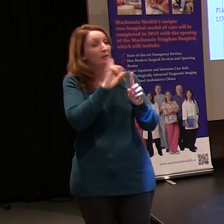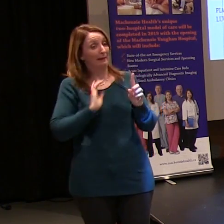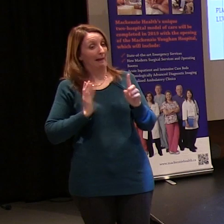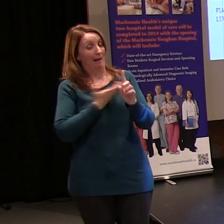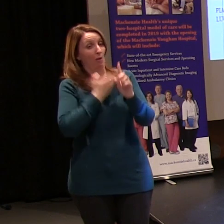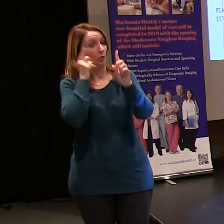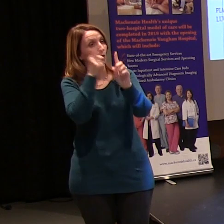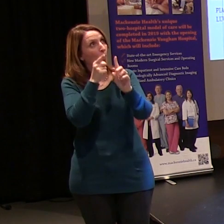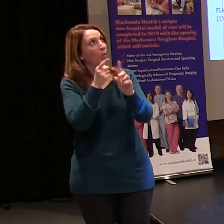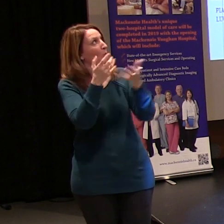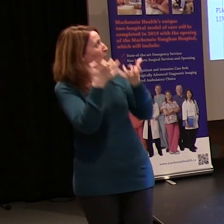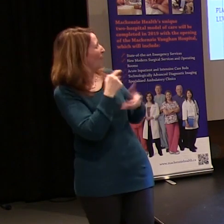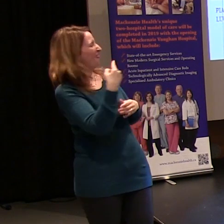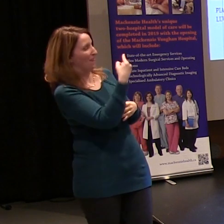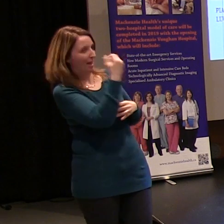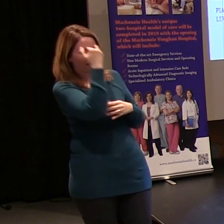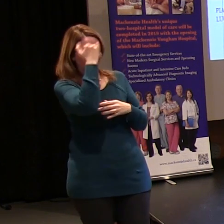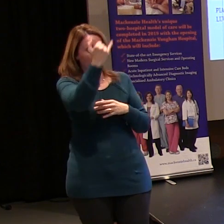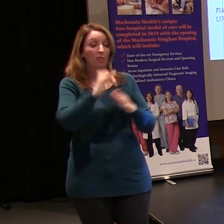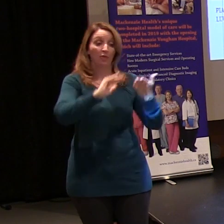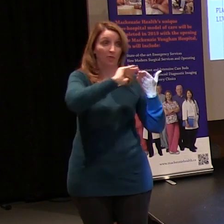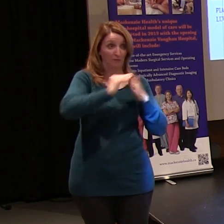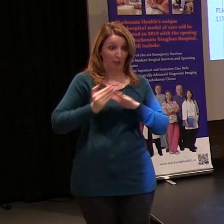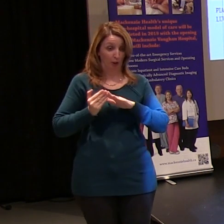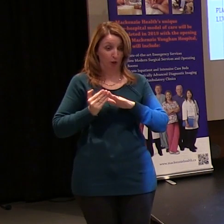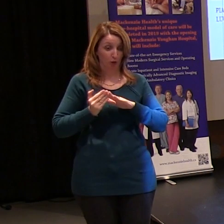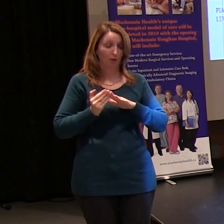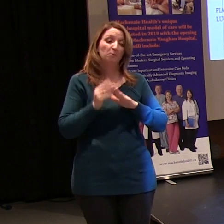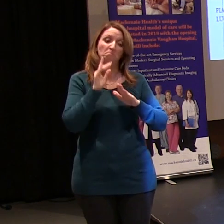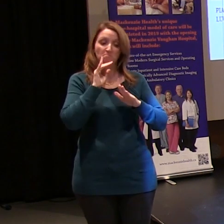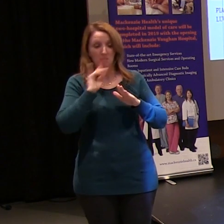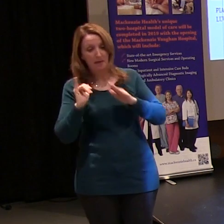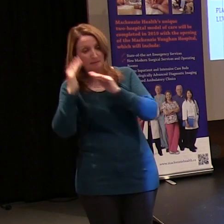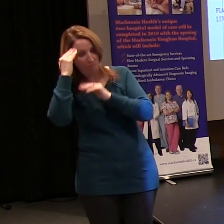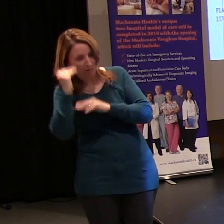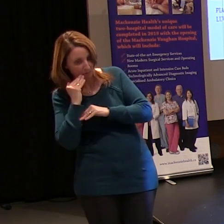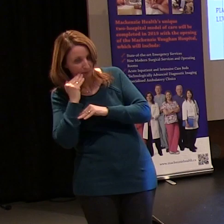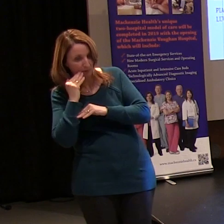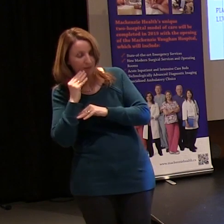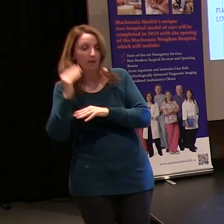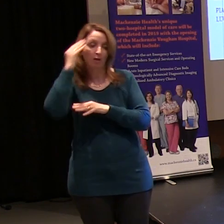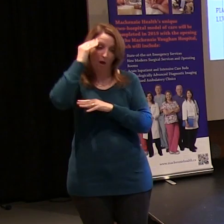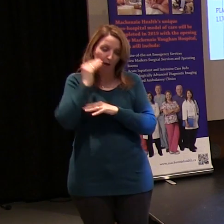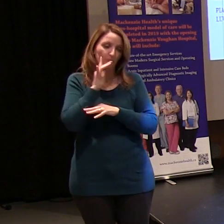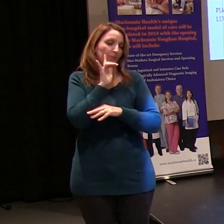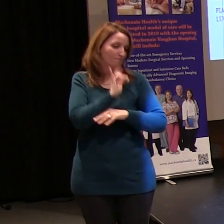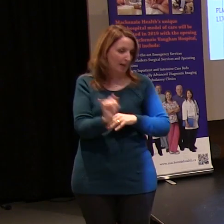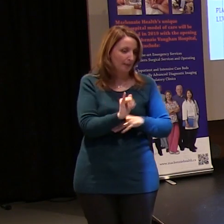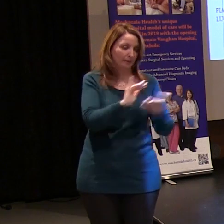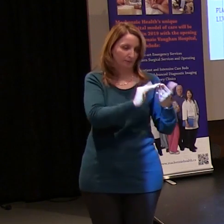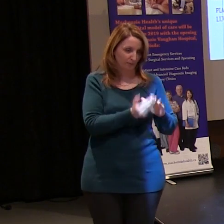to create this idea of the village as a hospital and the hospital as a village. It